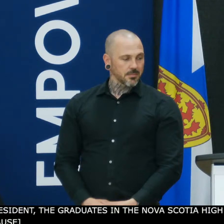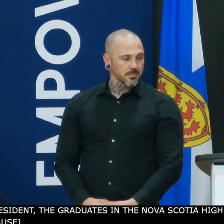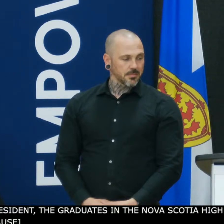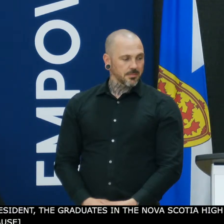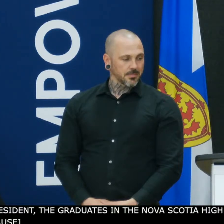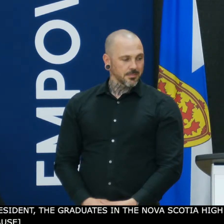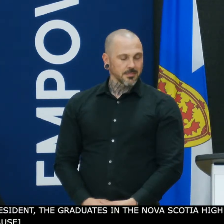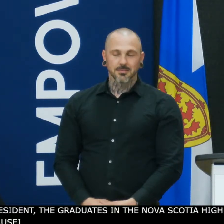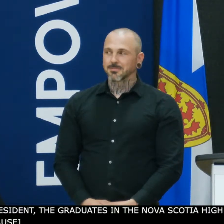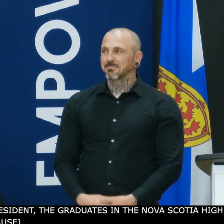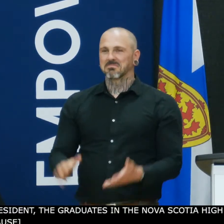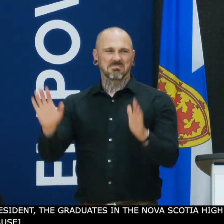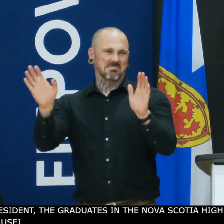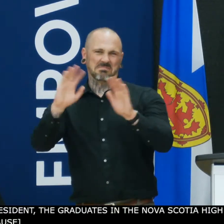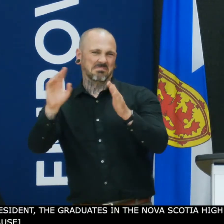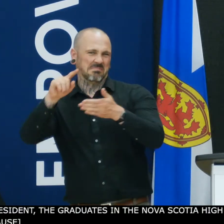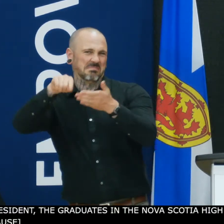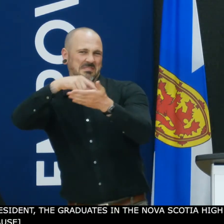Scrap that.